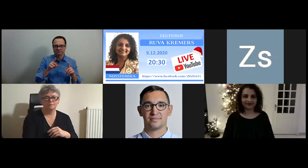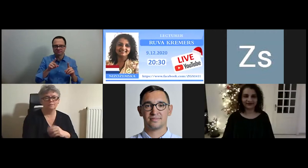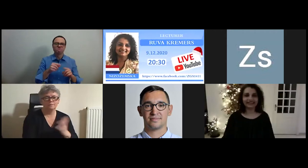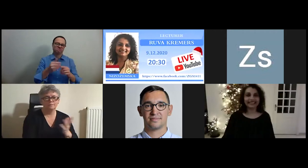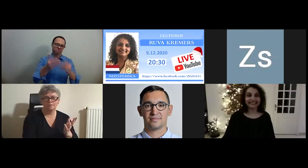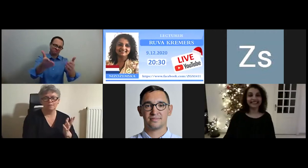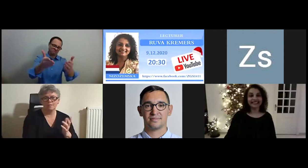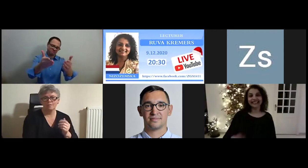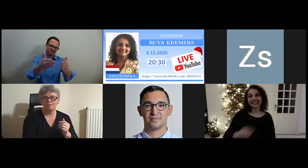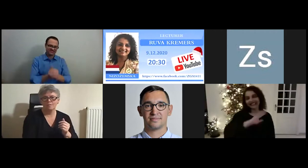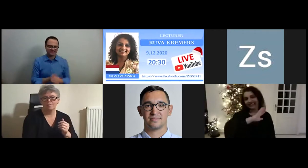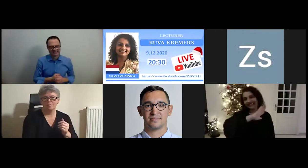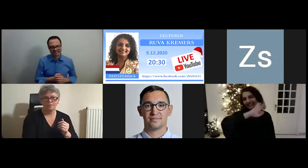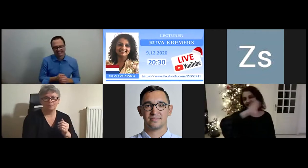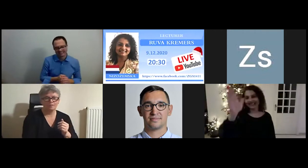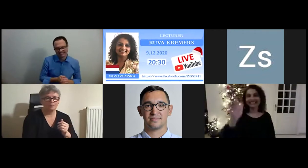Ruva.